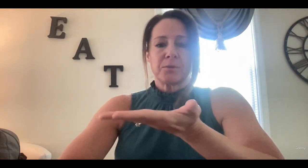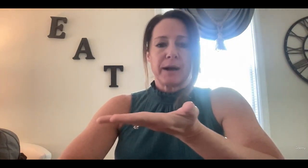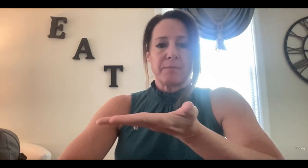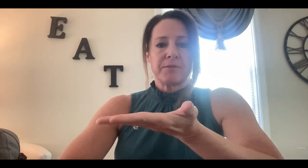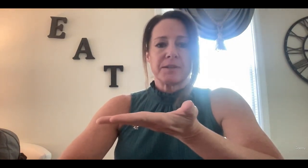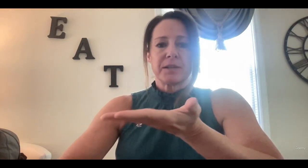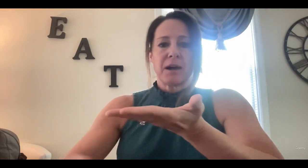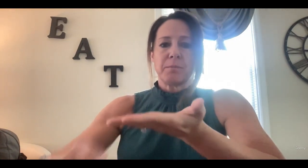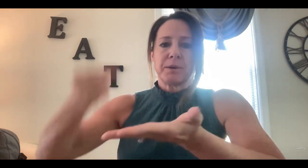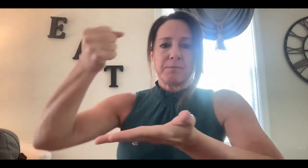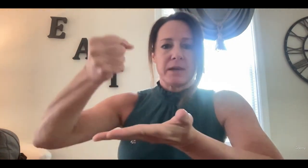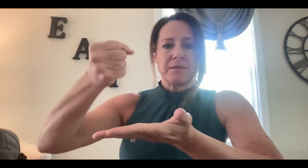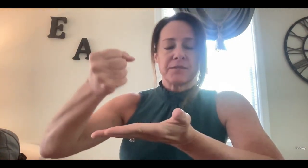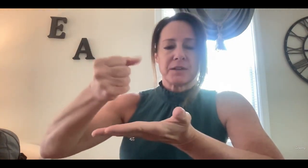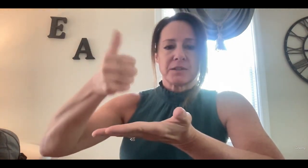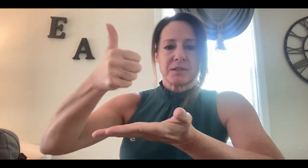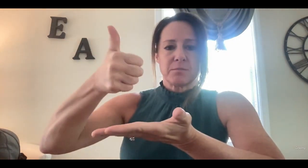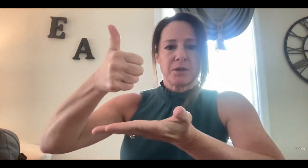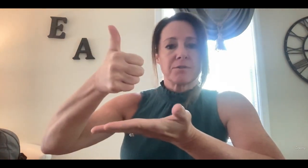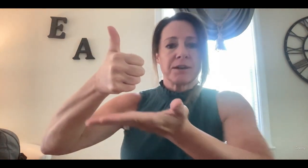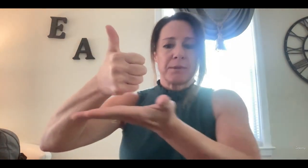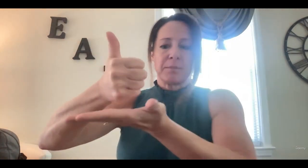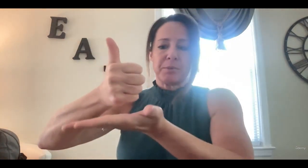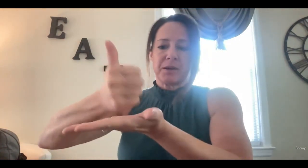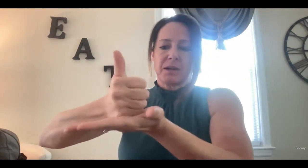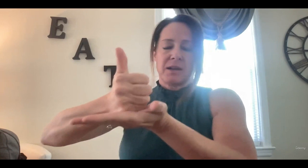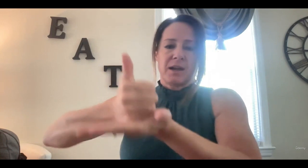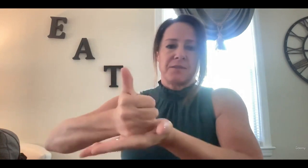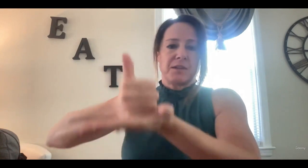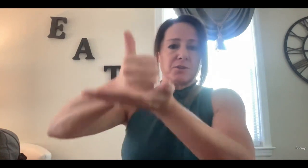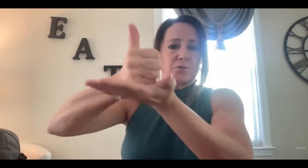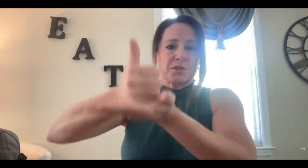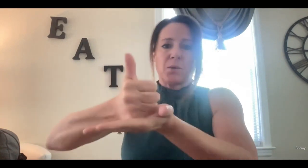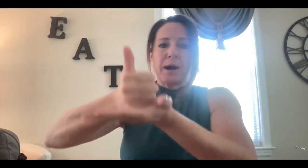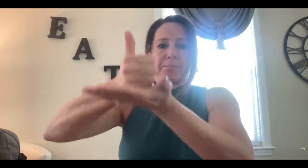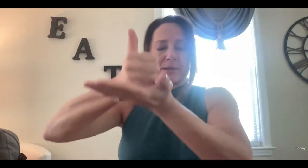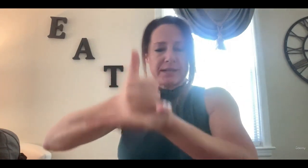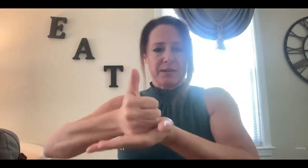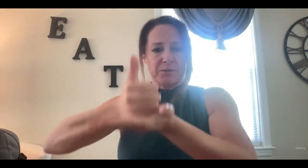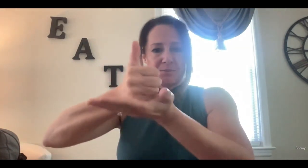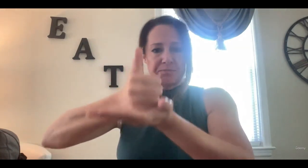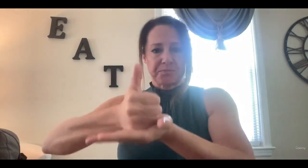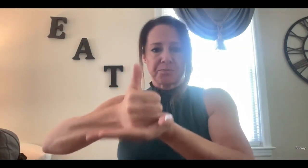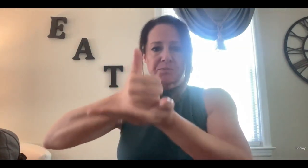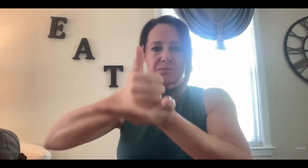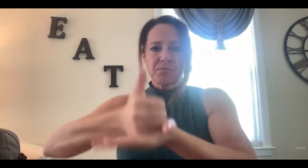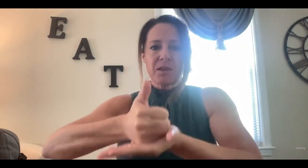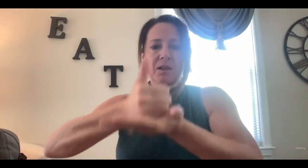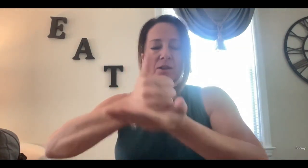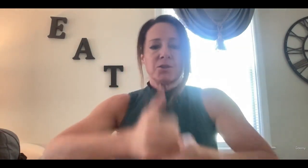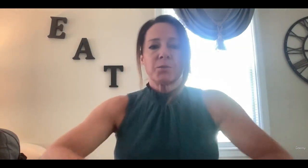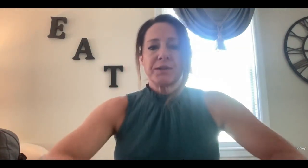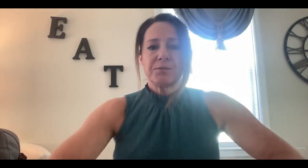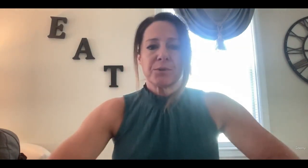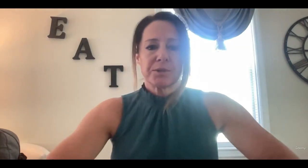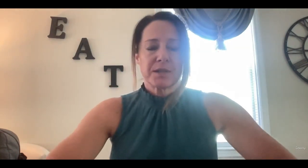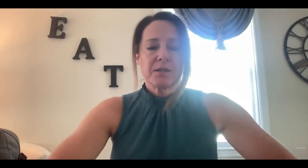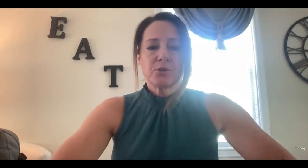palm facing up, make a fist, put your thumb up, and then you just go up and down. So when you notice that your child